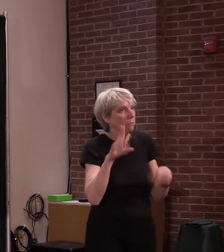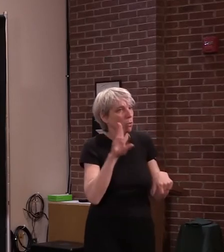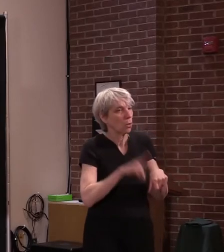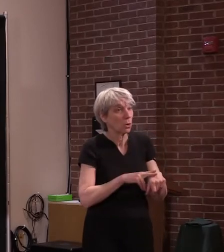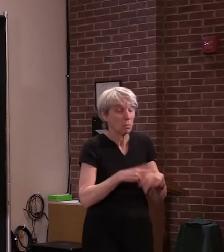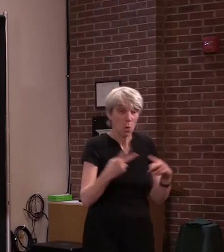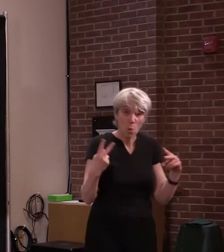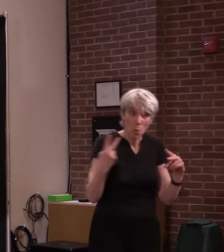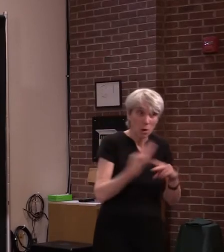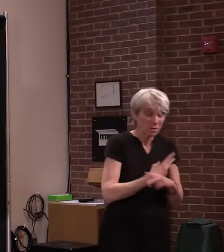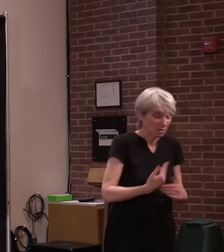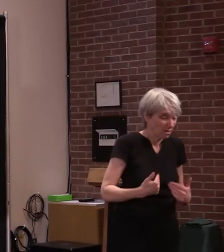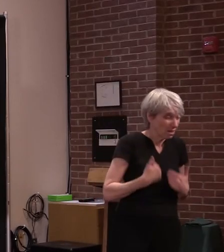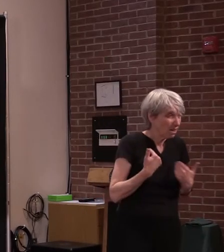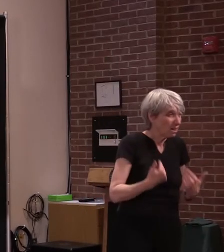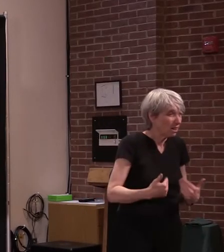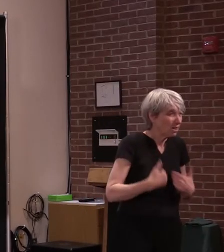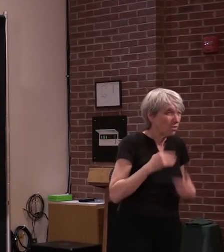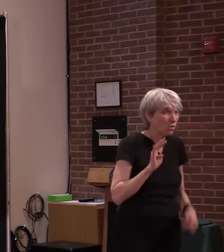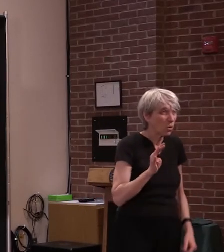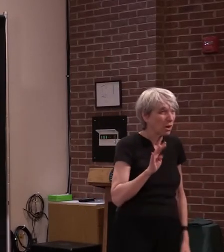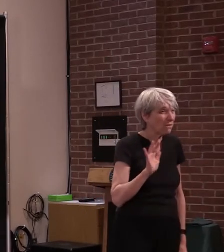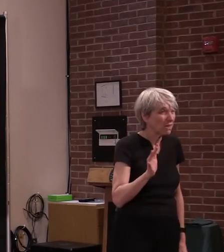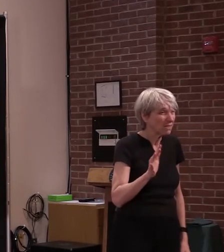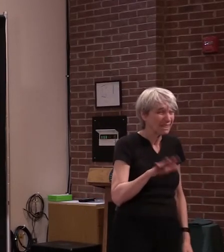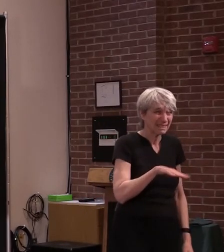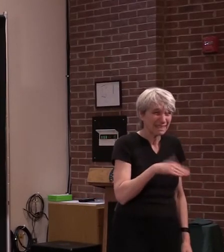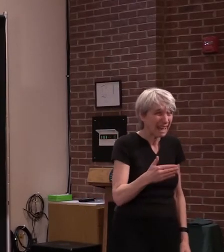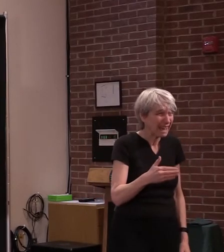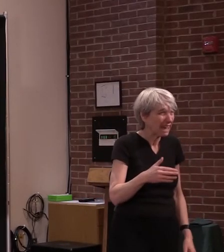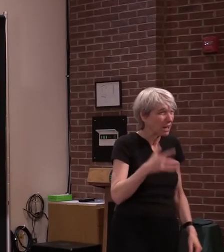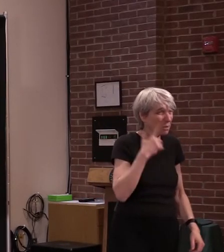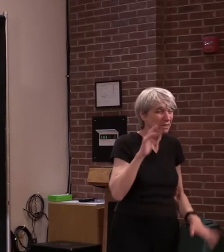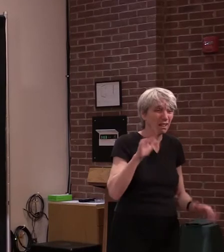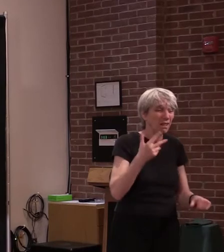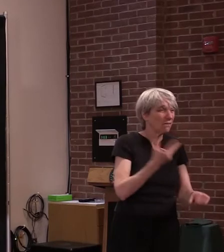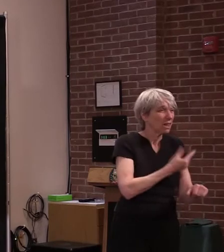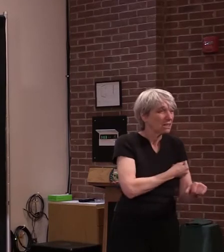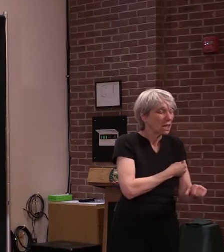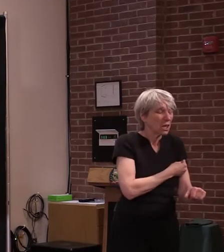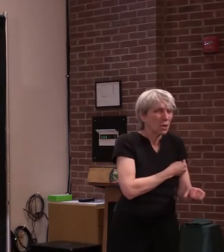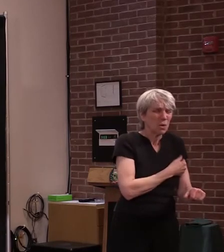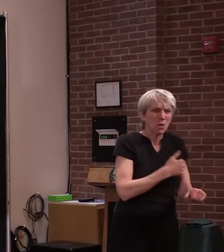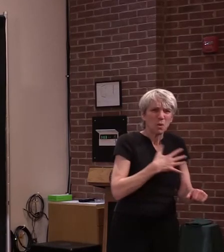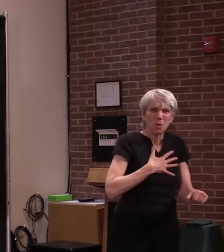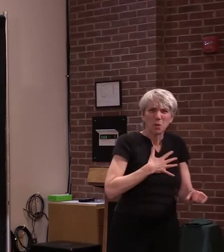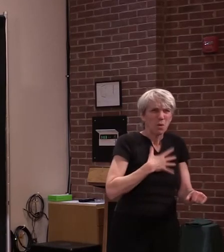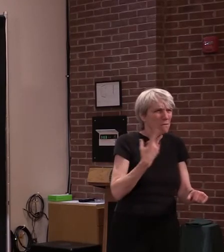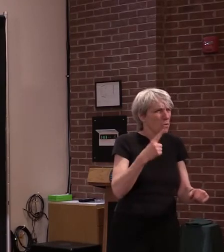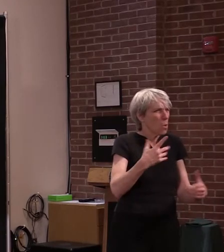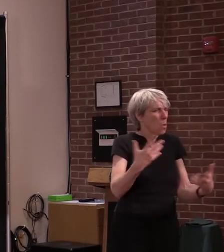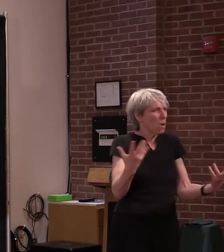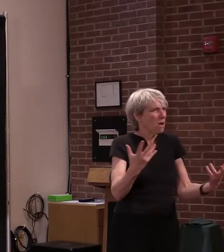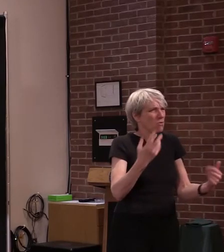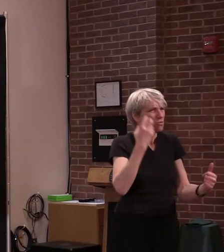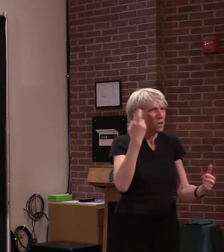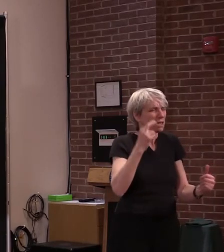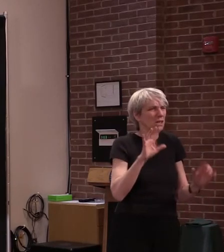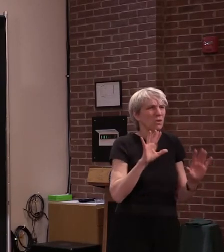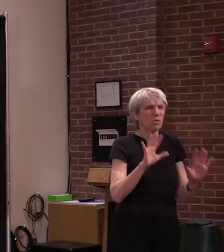them in the 40s and 50s unvaccinated, that really made me